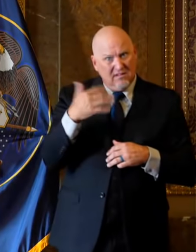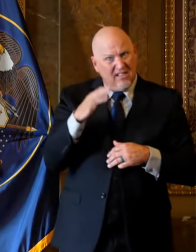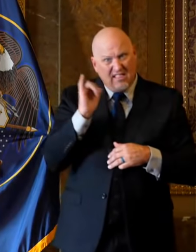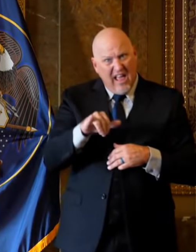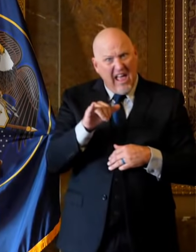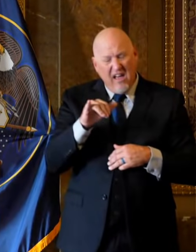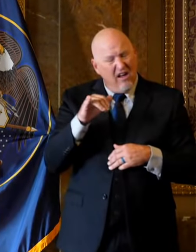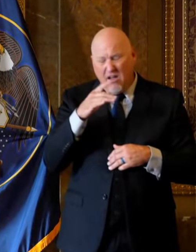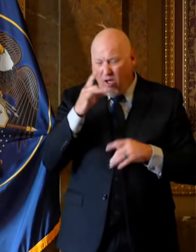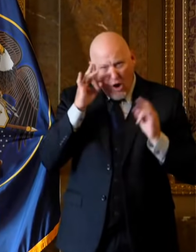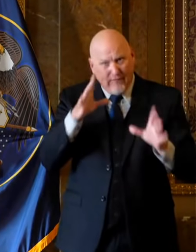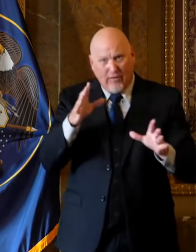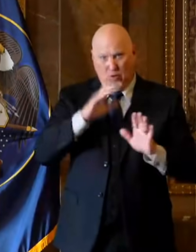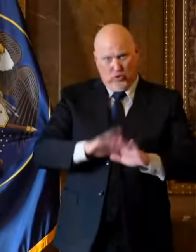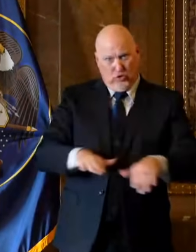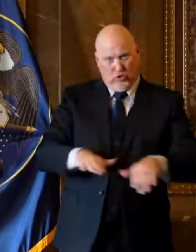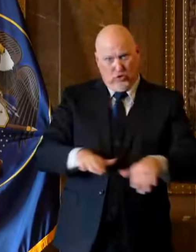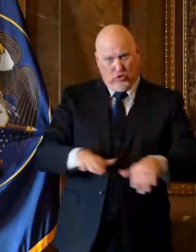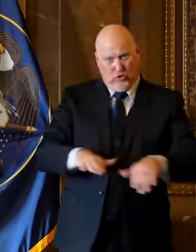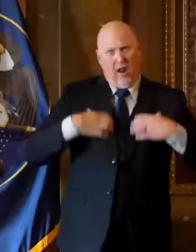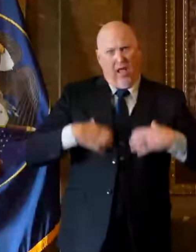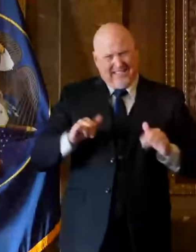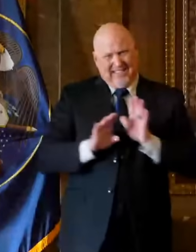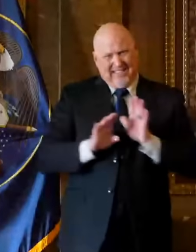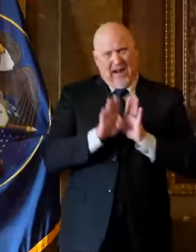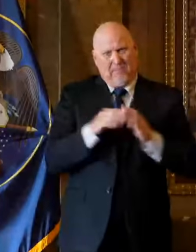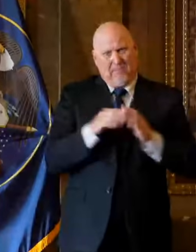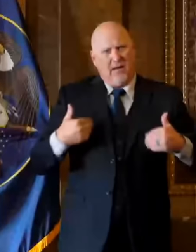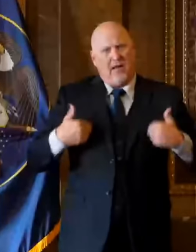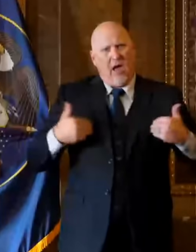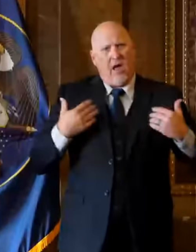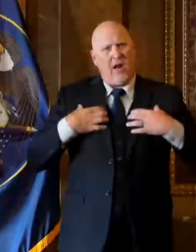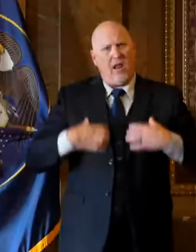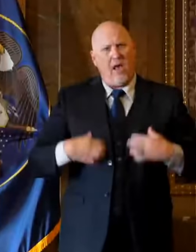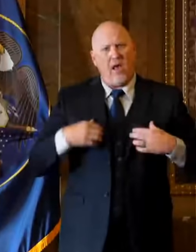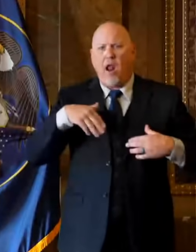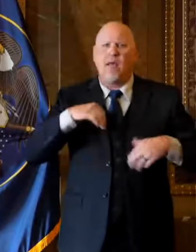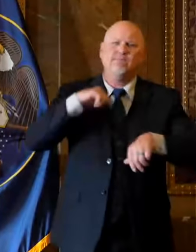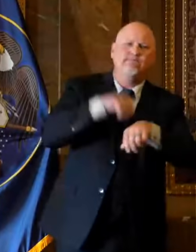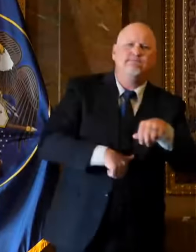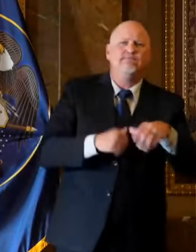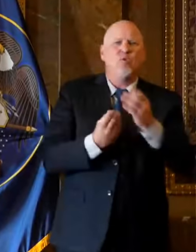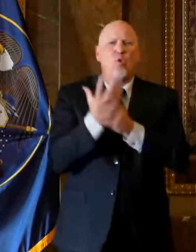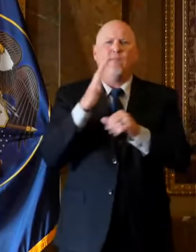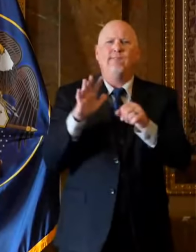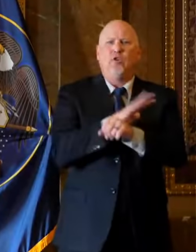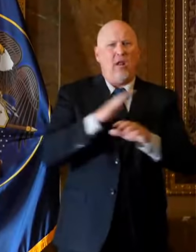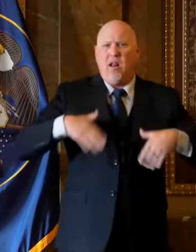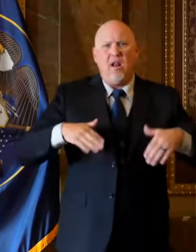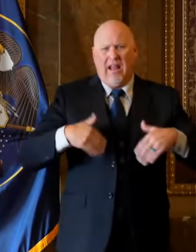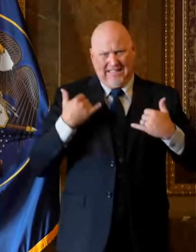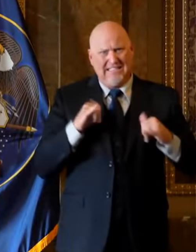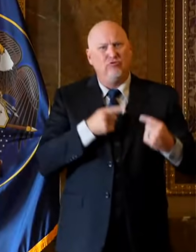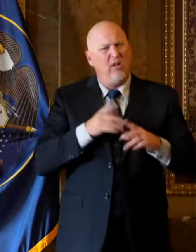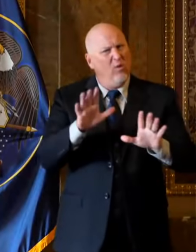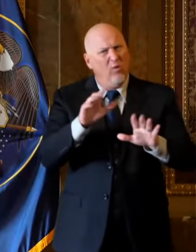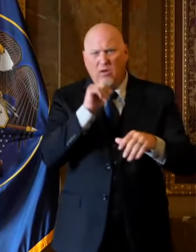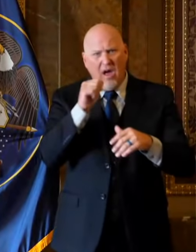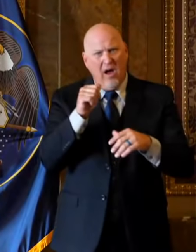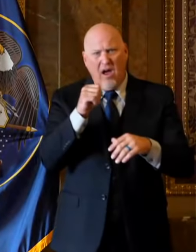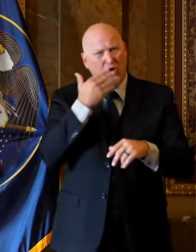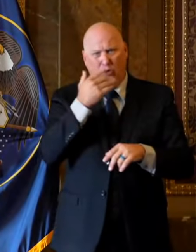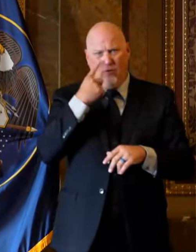of several patients up at Primary Children's with MISC. As Governor Cox mentioned, in addition to acute COVID, we're also